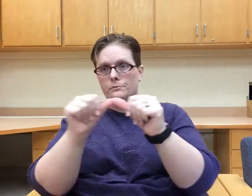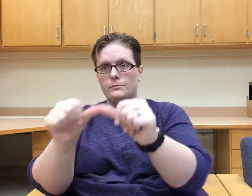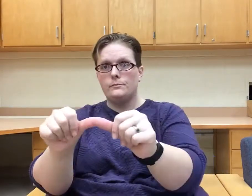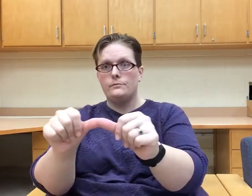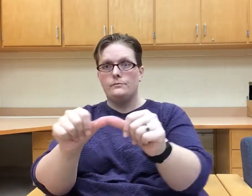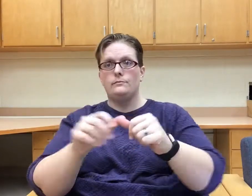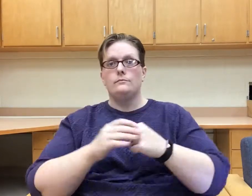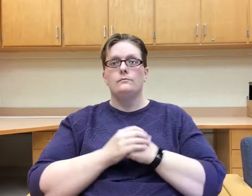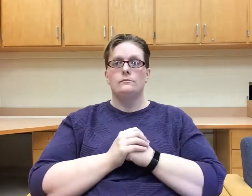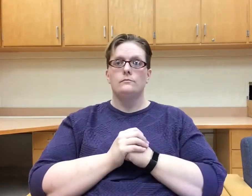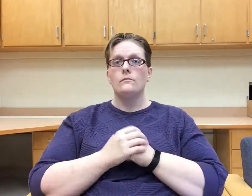just continuous.